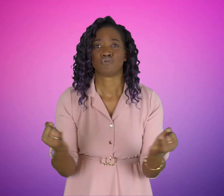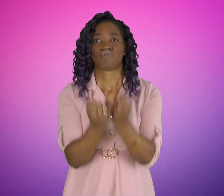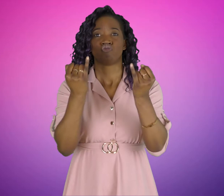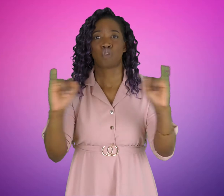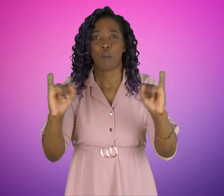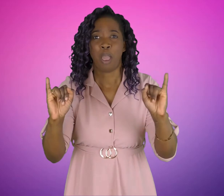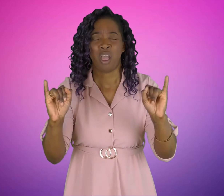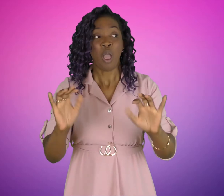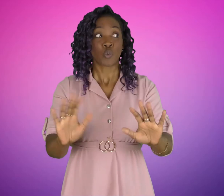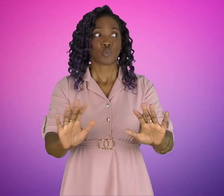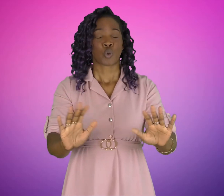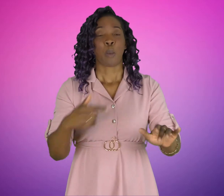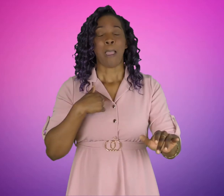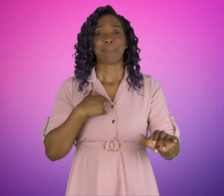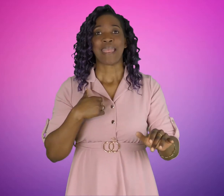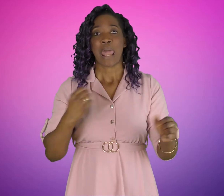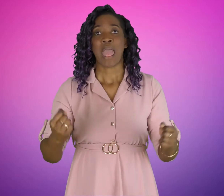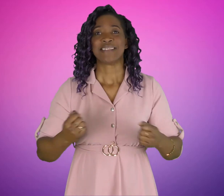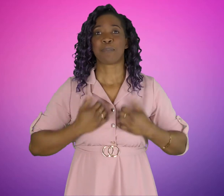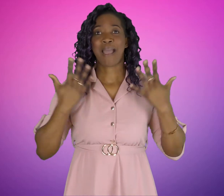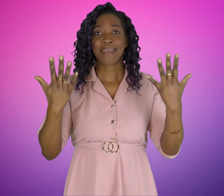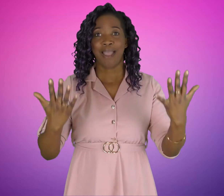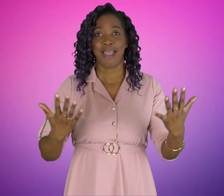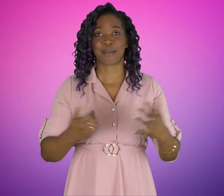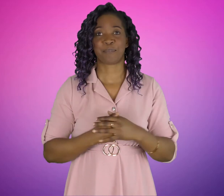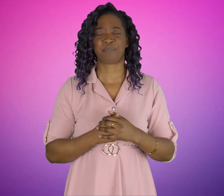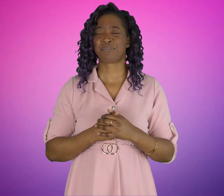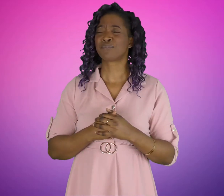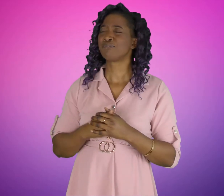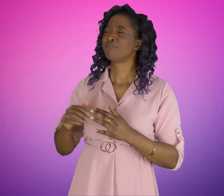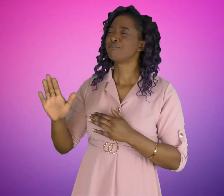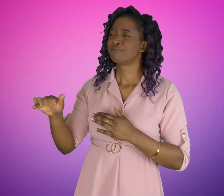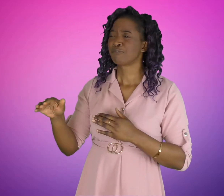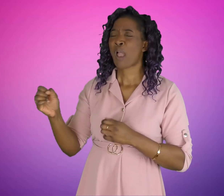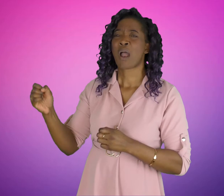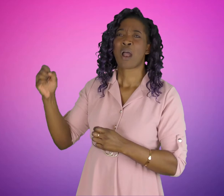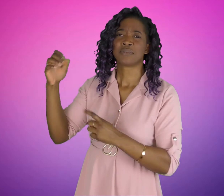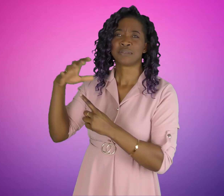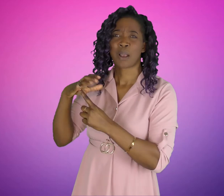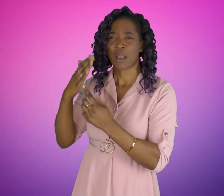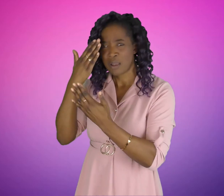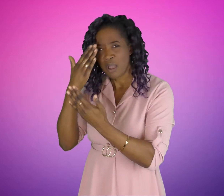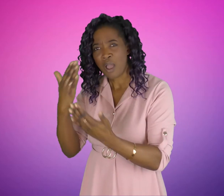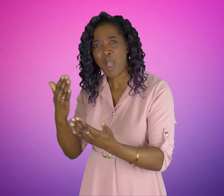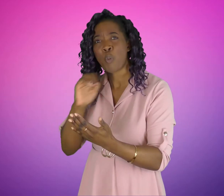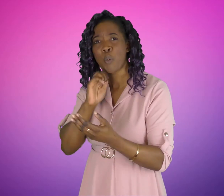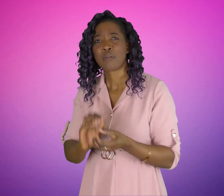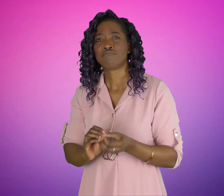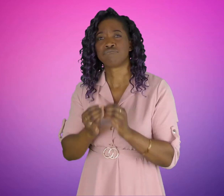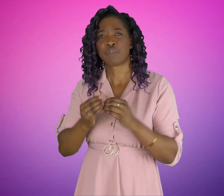decided. Sire, we will make you a suit of this magnificent material. And then, when you are dressed in the suit, you may build